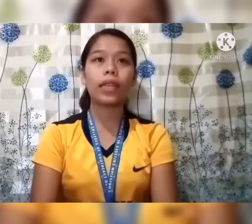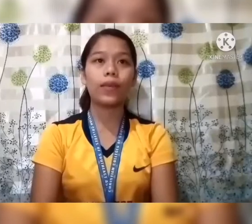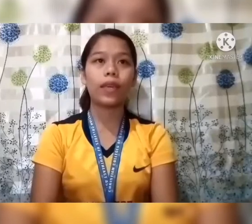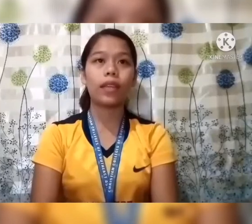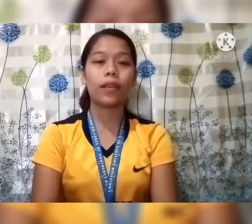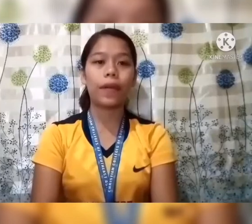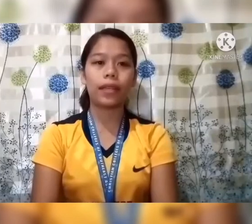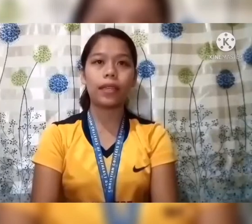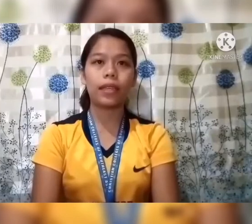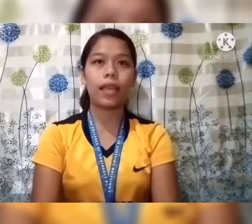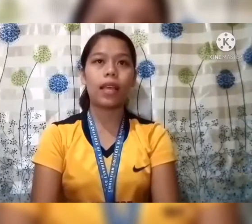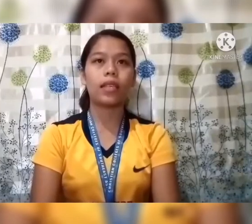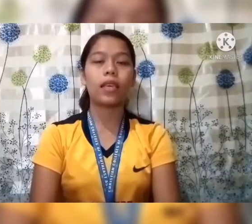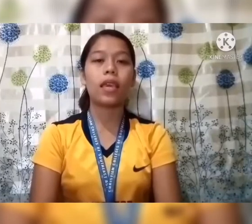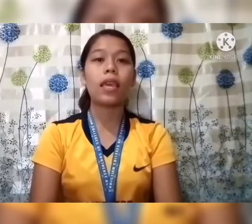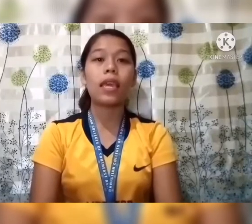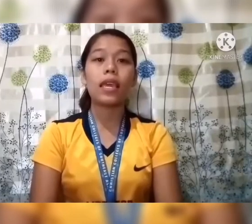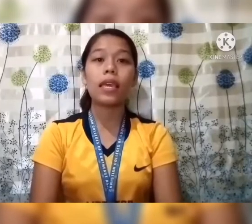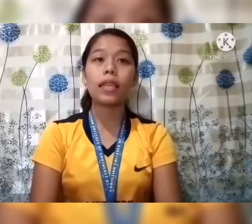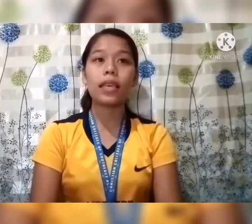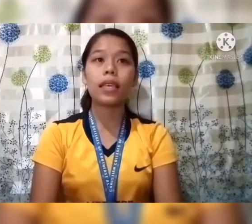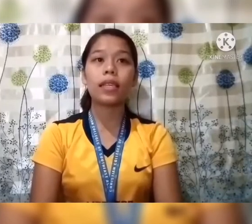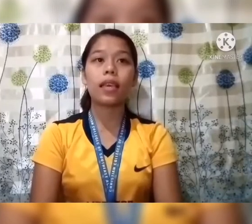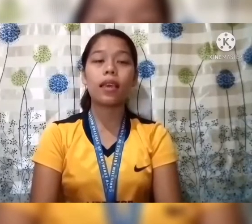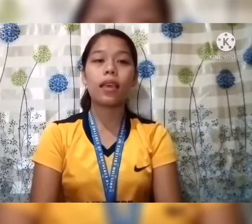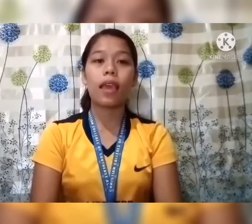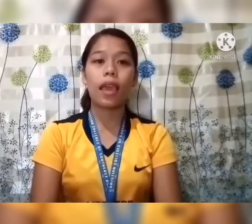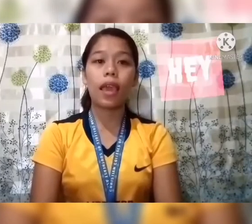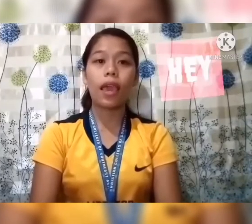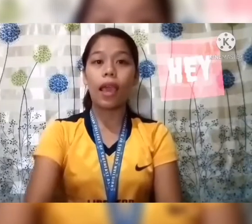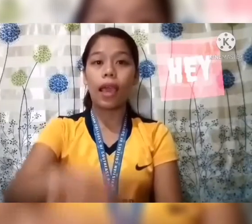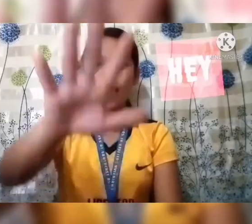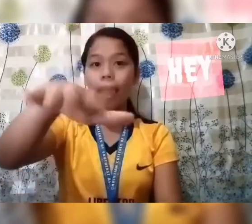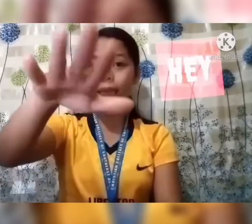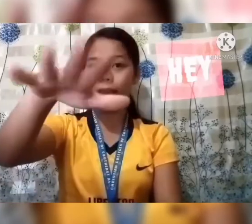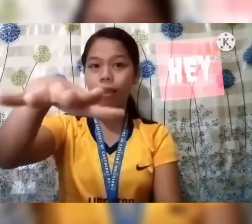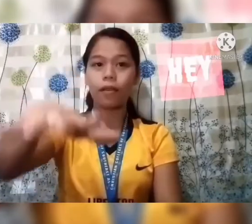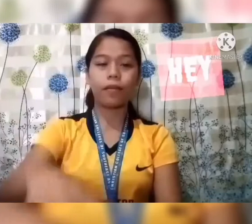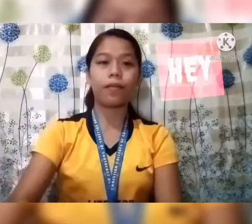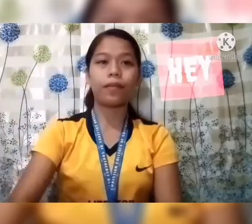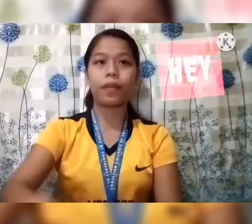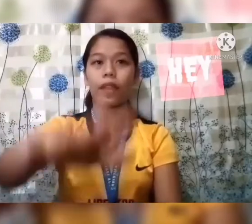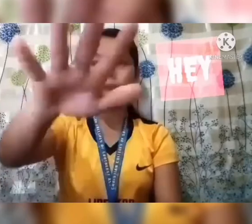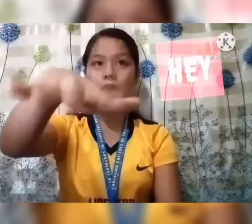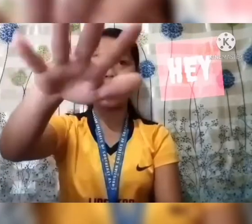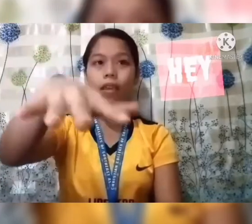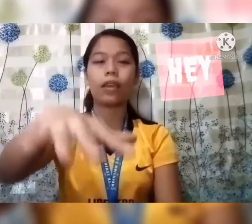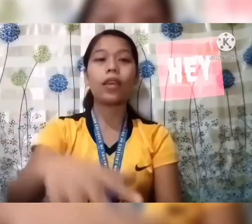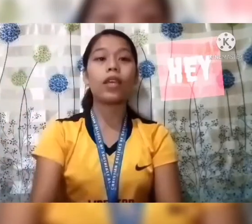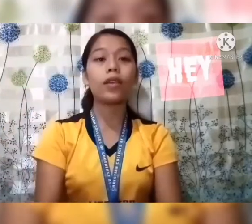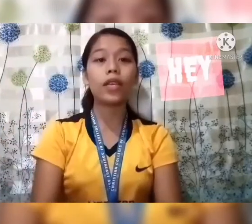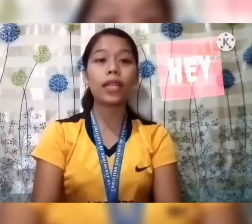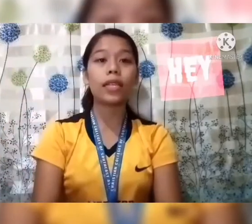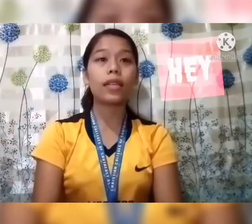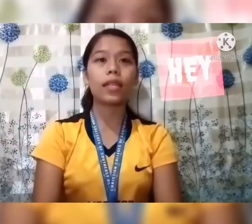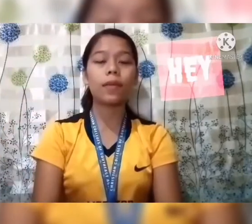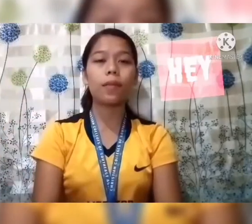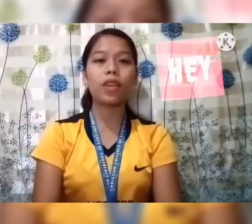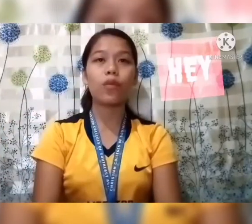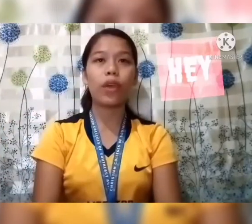looking directly at us. It is hey, hey. You're just simply